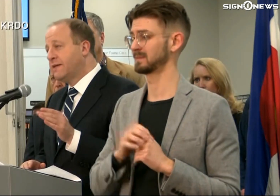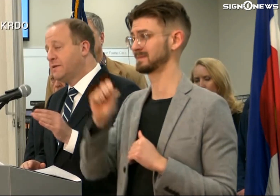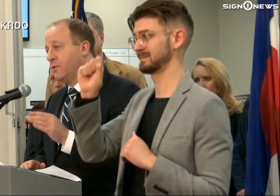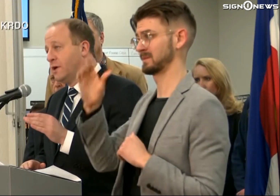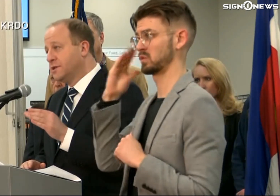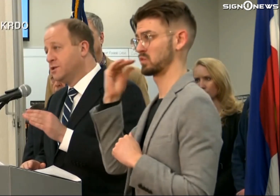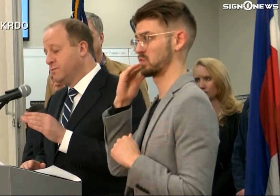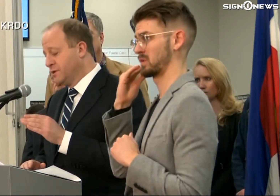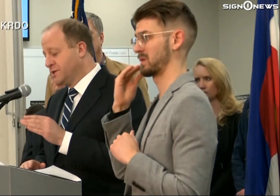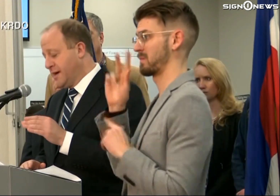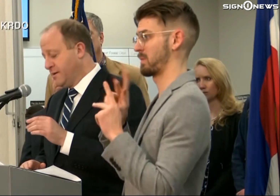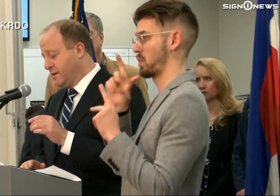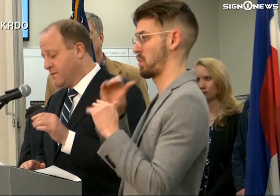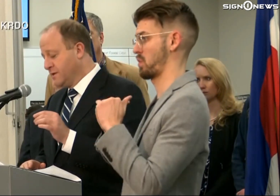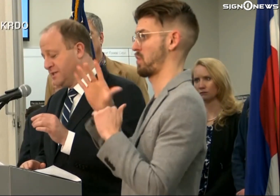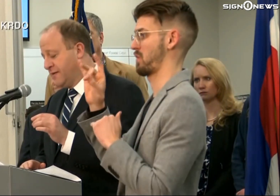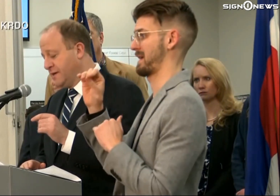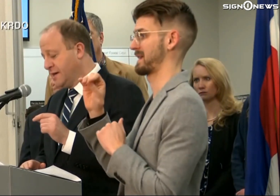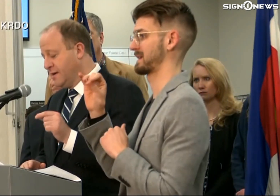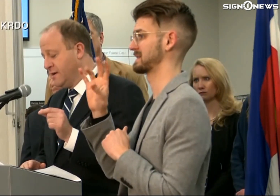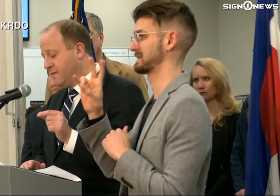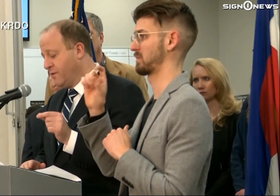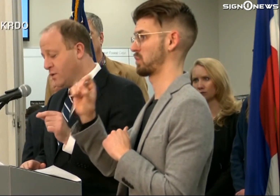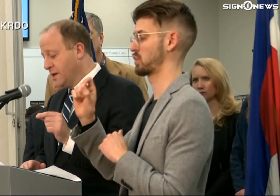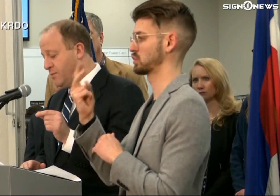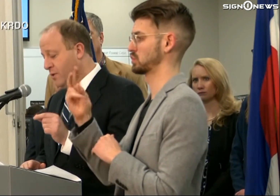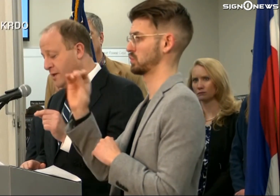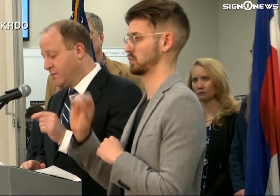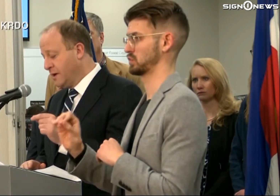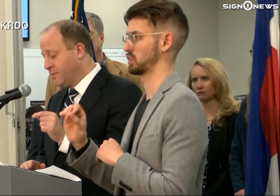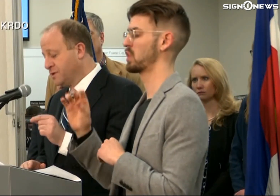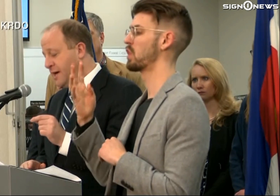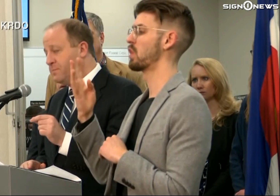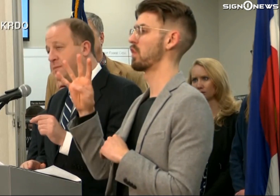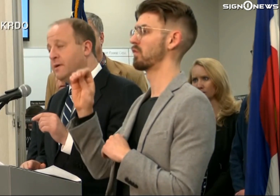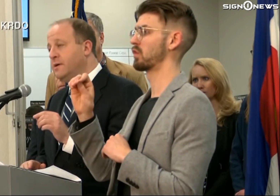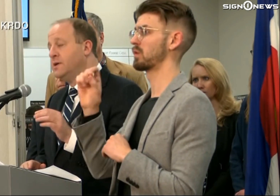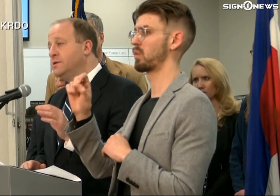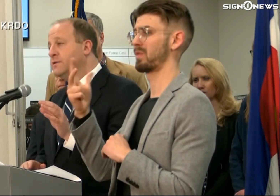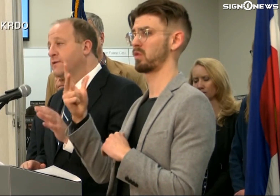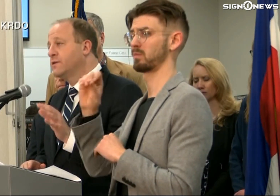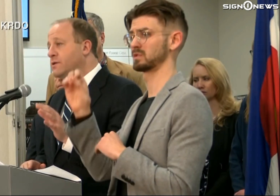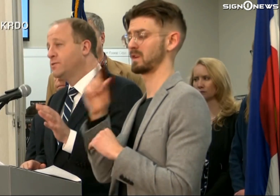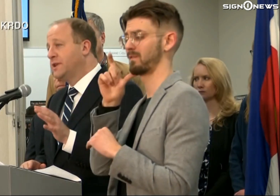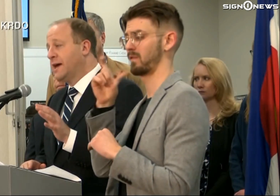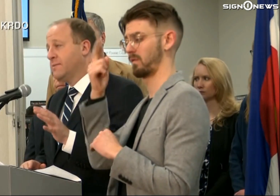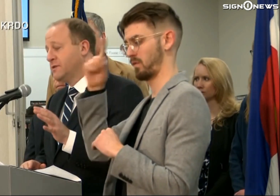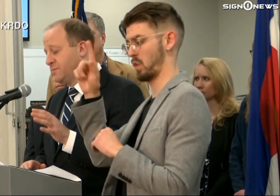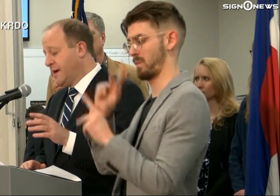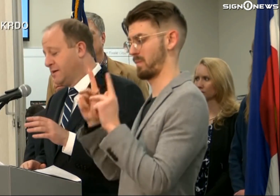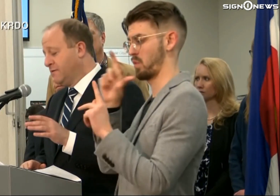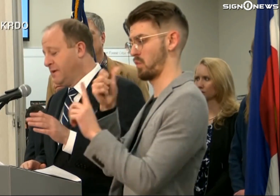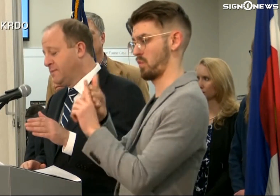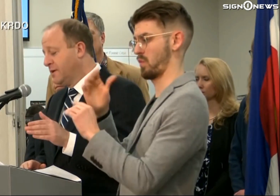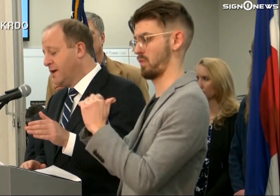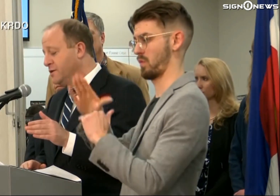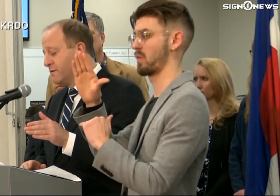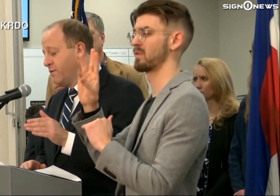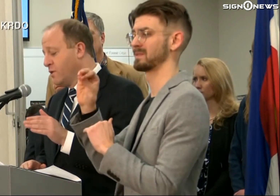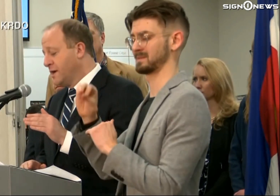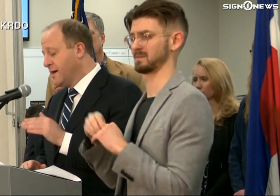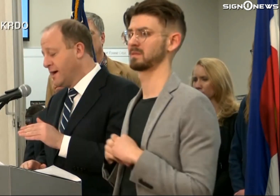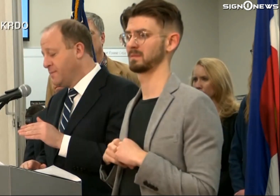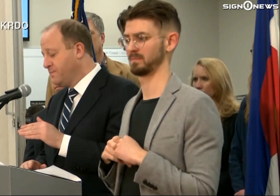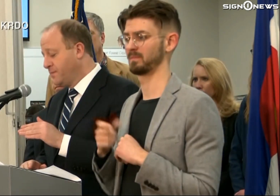80, 7.2%, over 70, 40.3%. To further put that in perspective, people